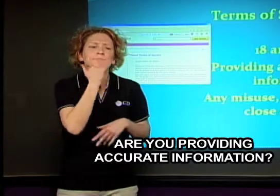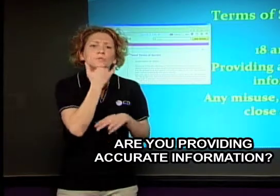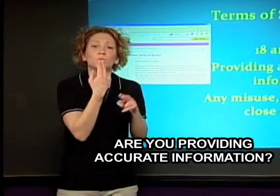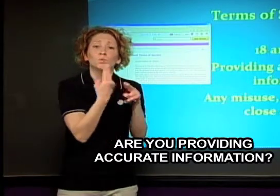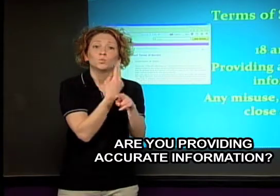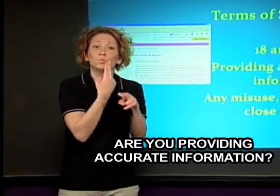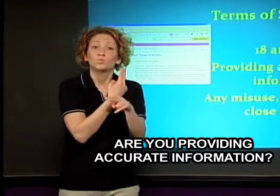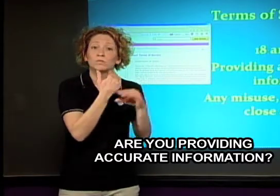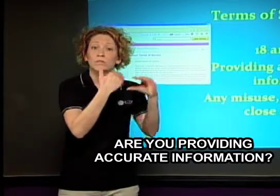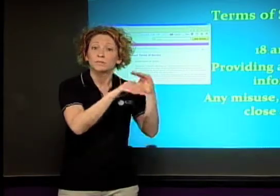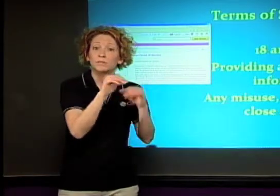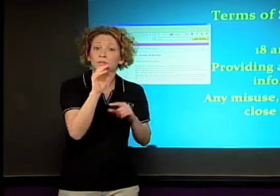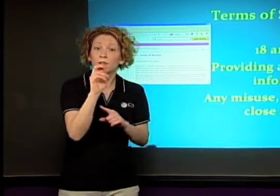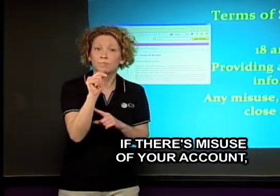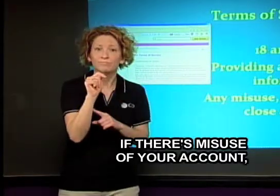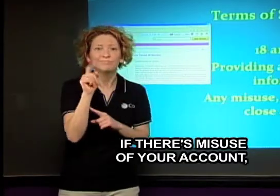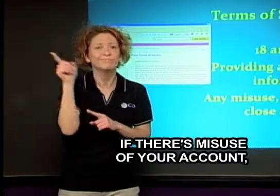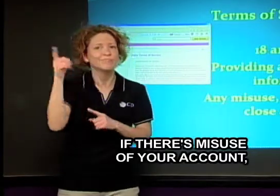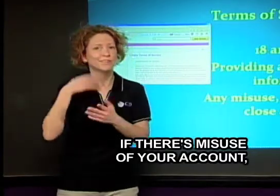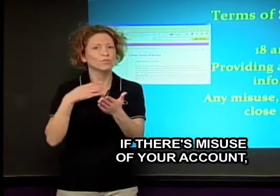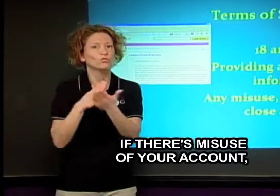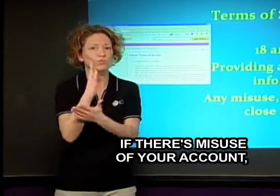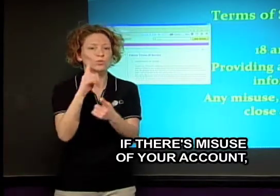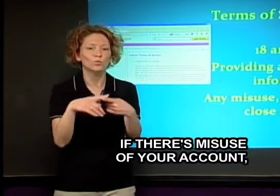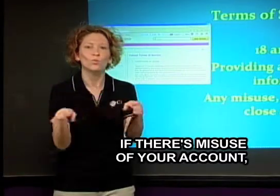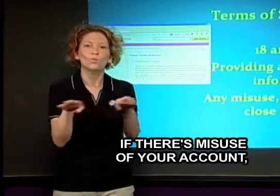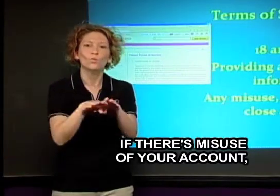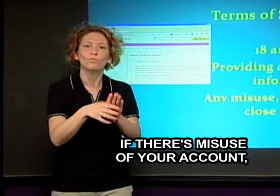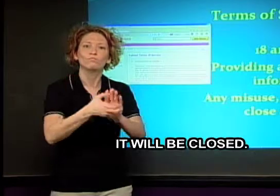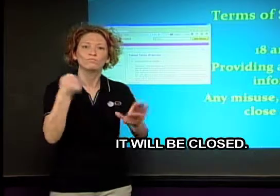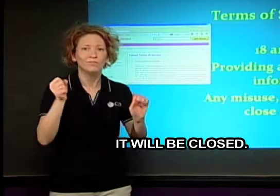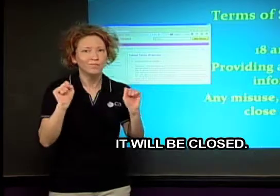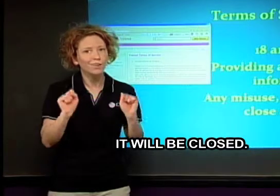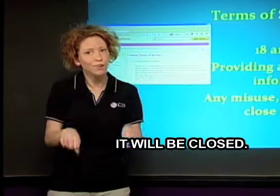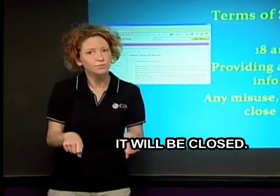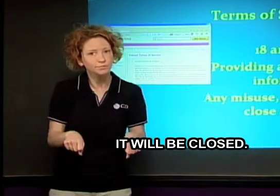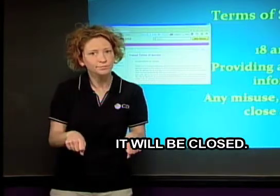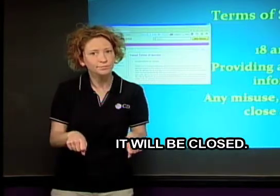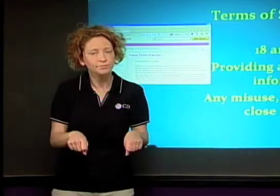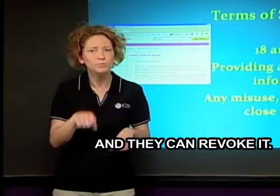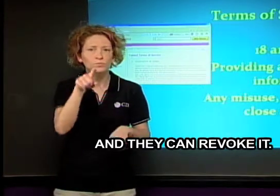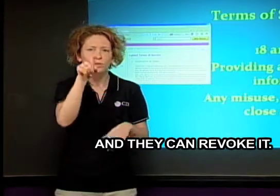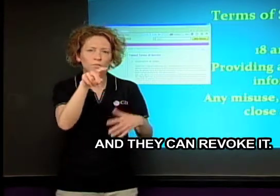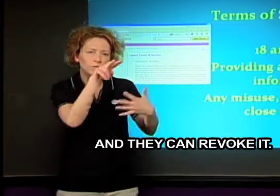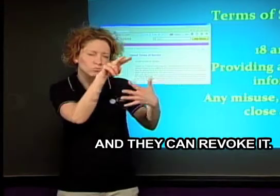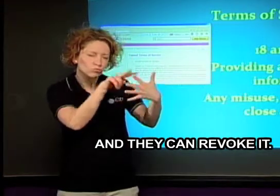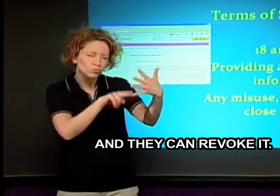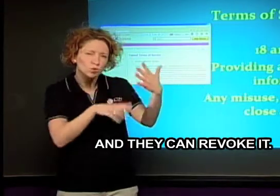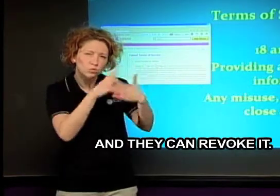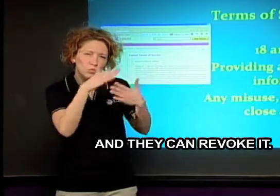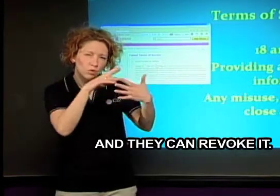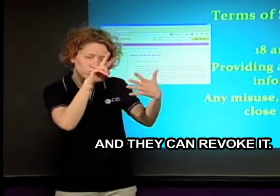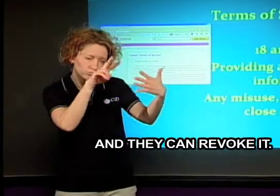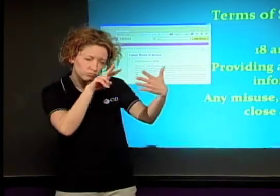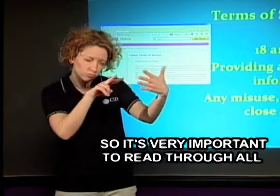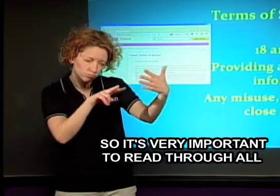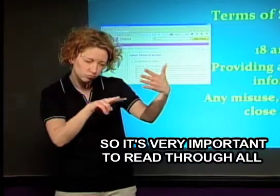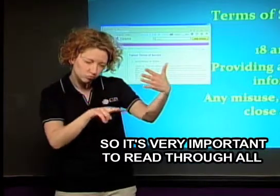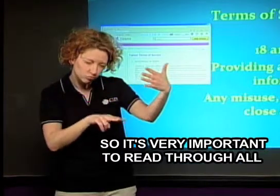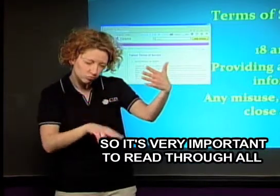information? If there's misuse of your account, it will be closed, and they can revoke it. So it's very important